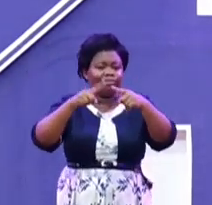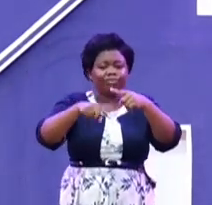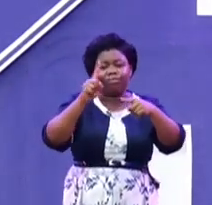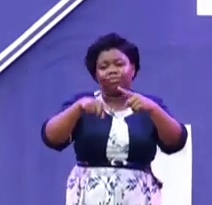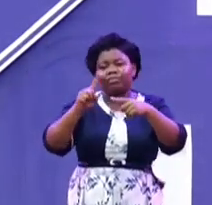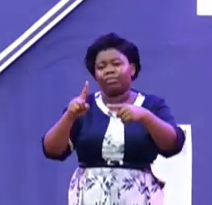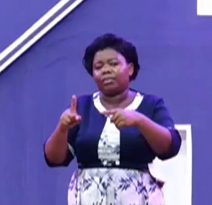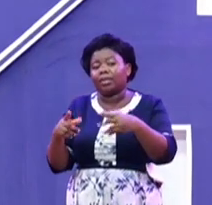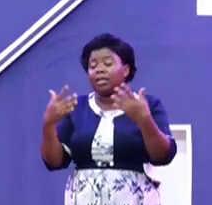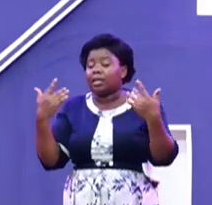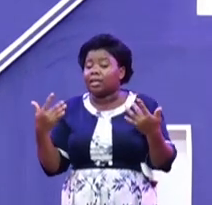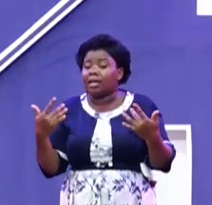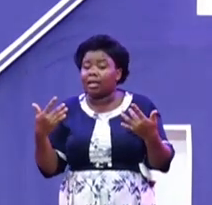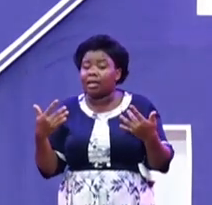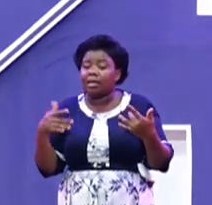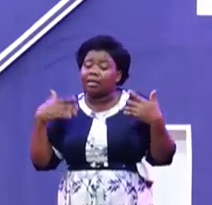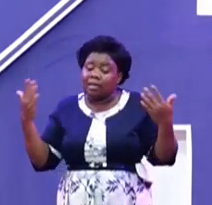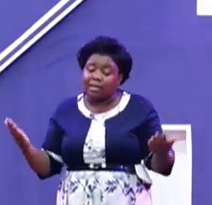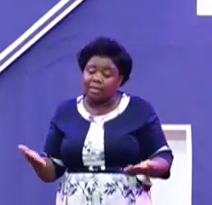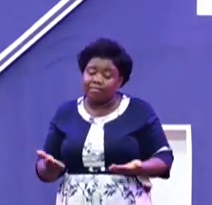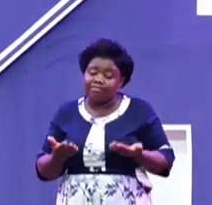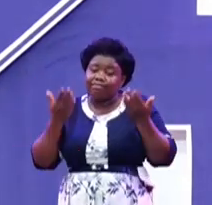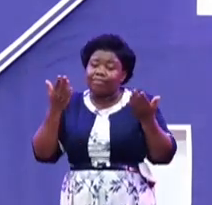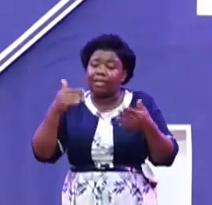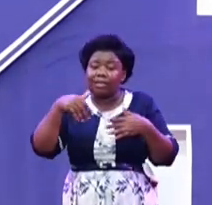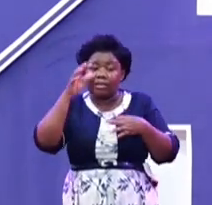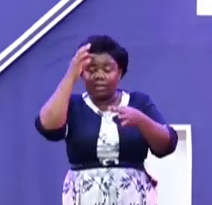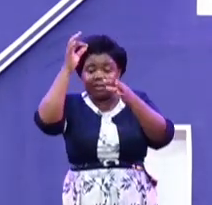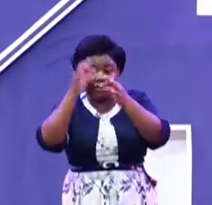helped him win. Kati n'ekizimba okukkiriza mu ye. And